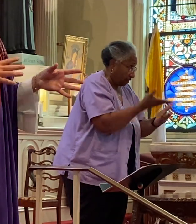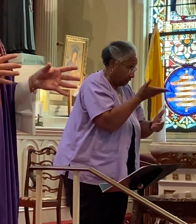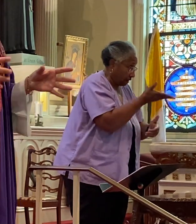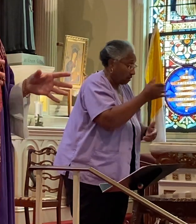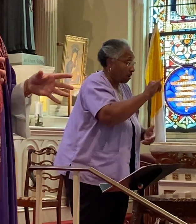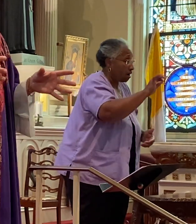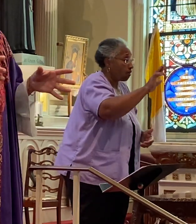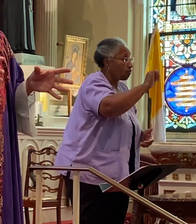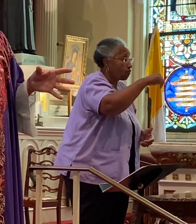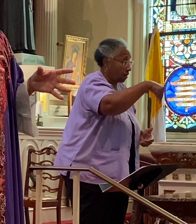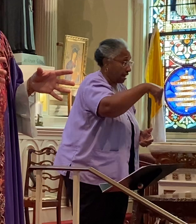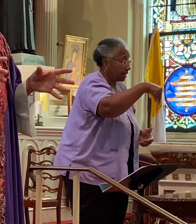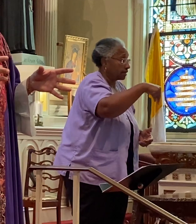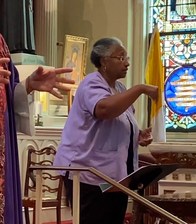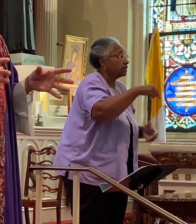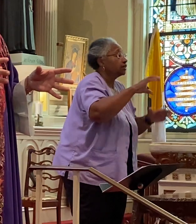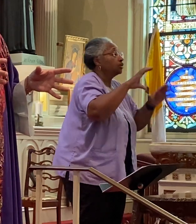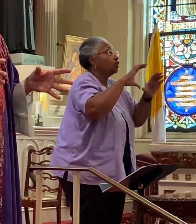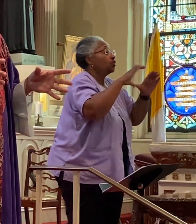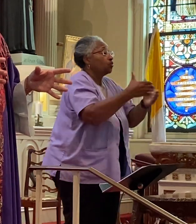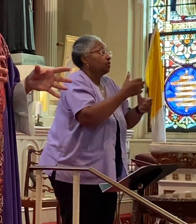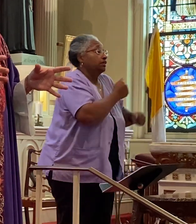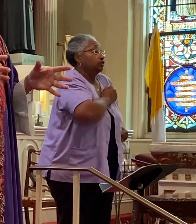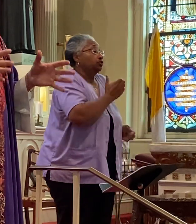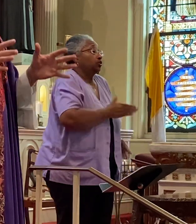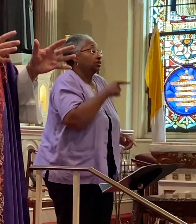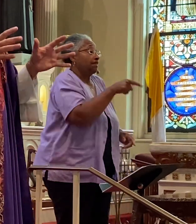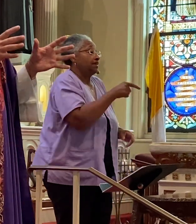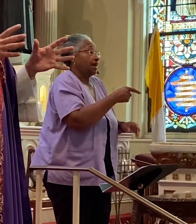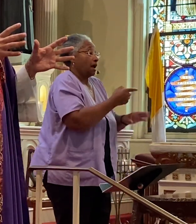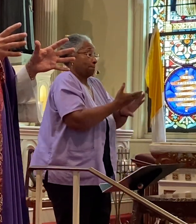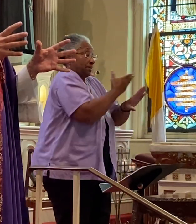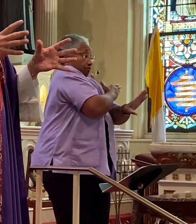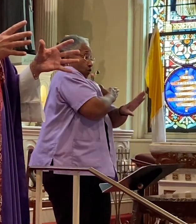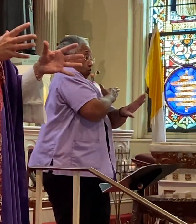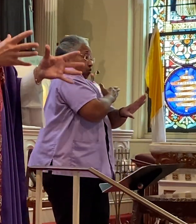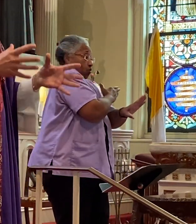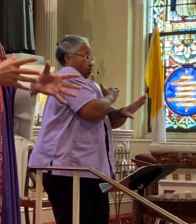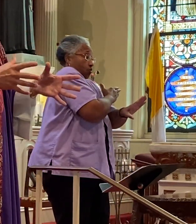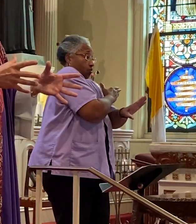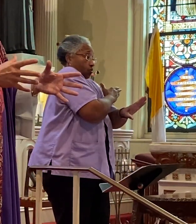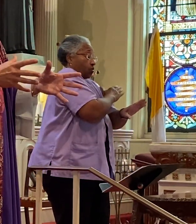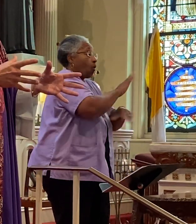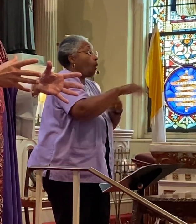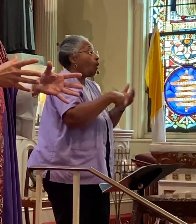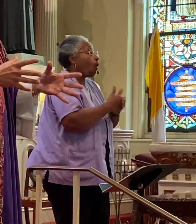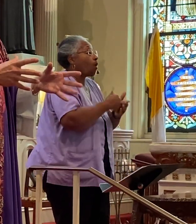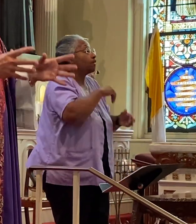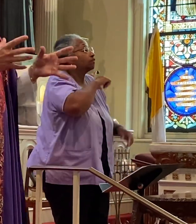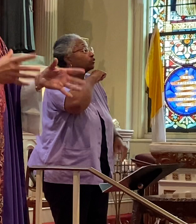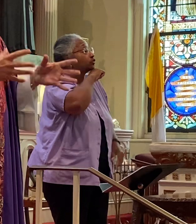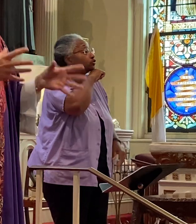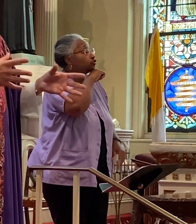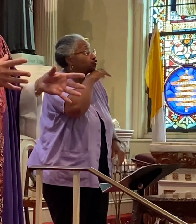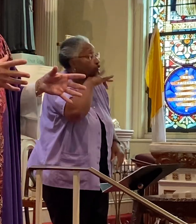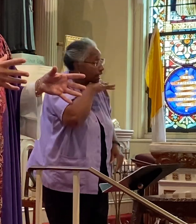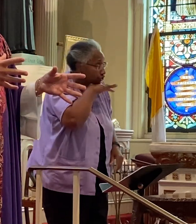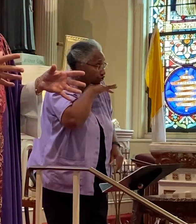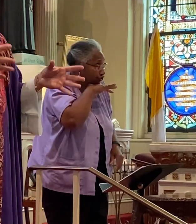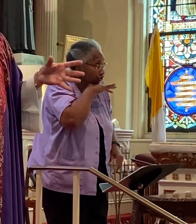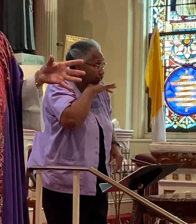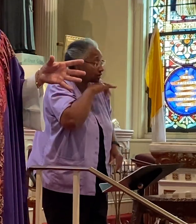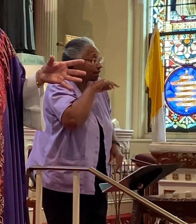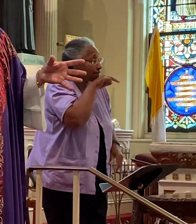the unit that had been there before us, they had all the trap right